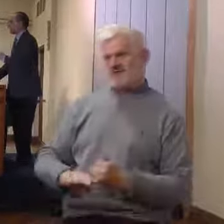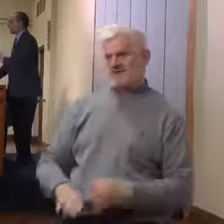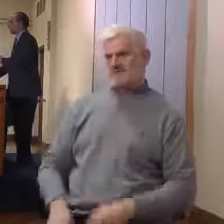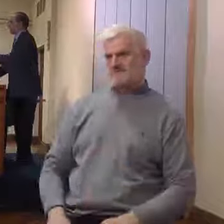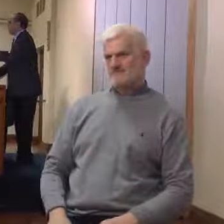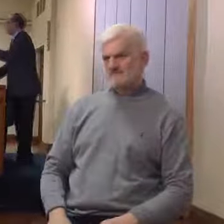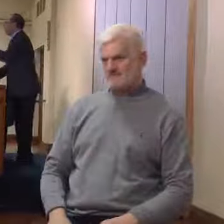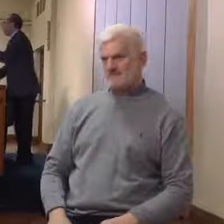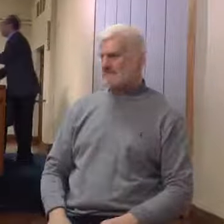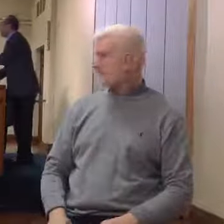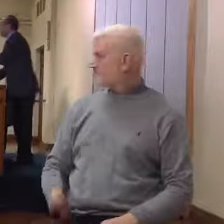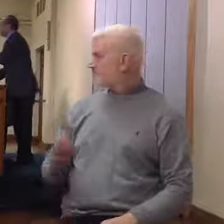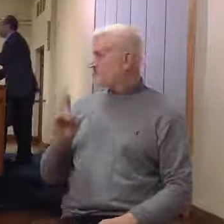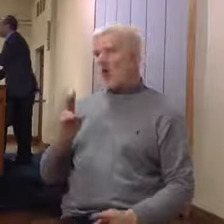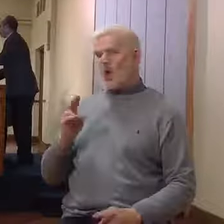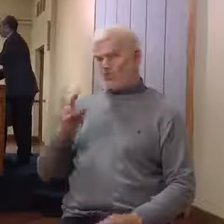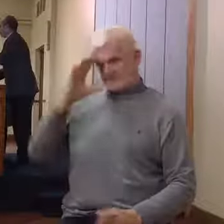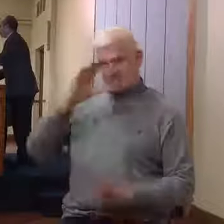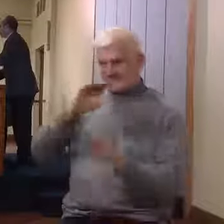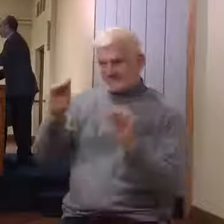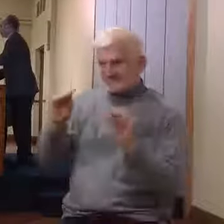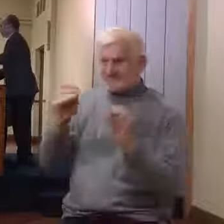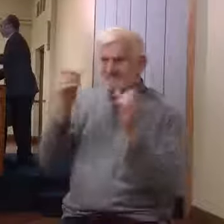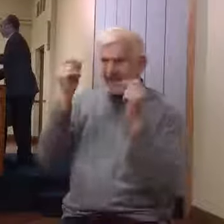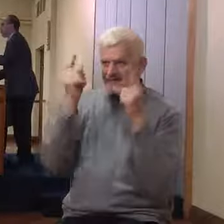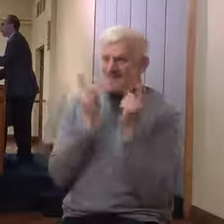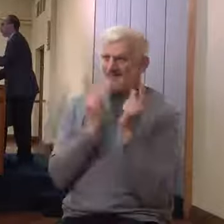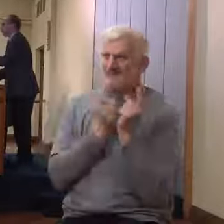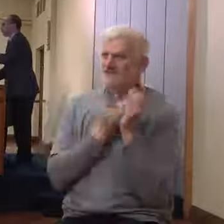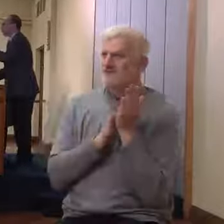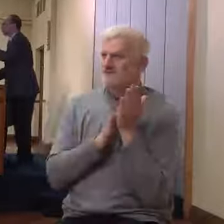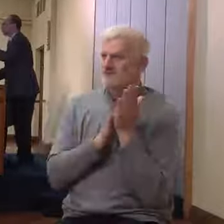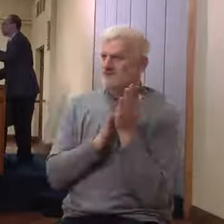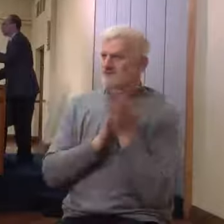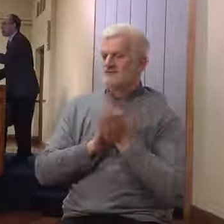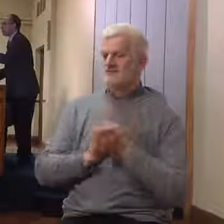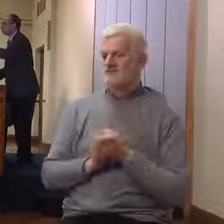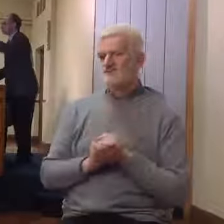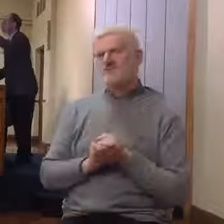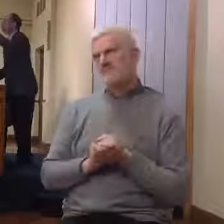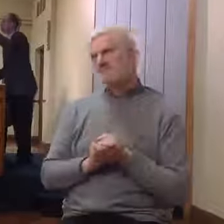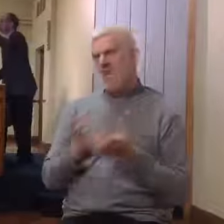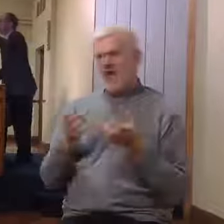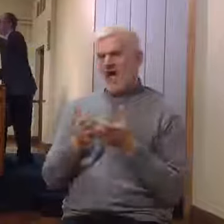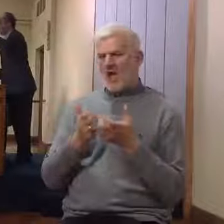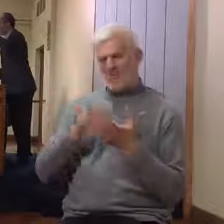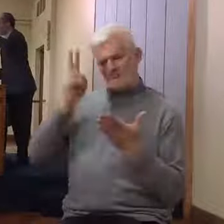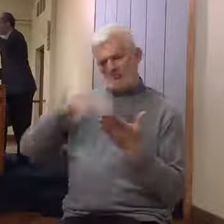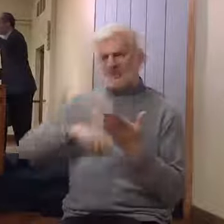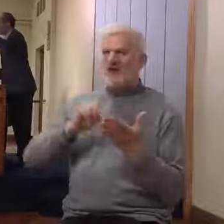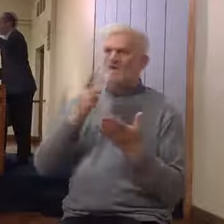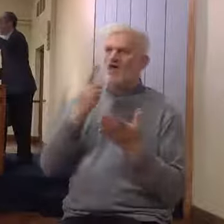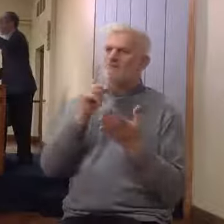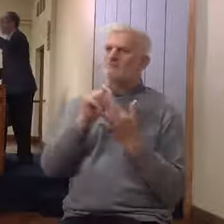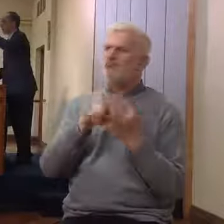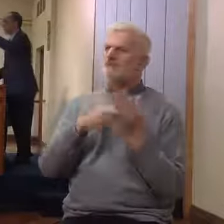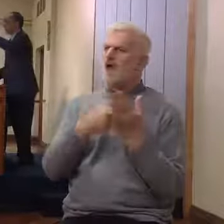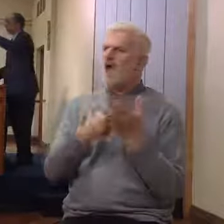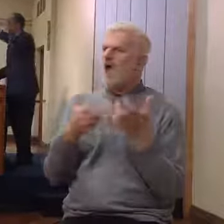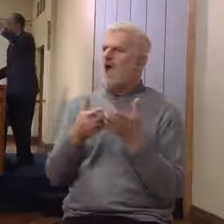mind. The letter of Peter, the first letter of Peter, could be summed up in five words. Just five